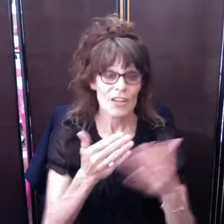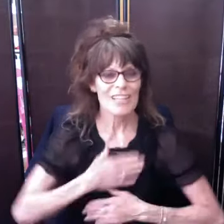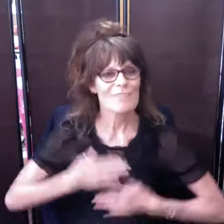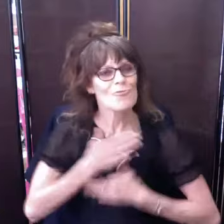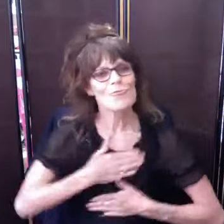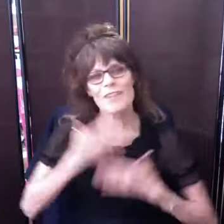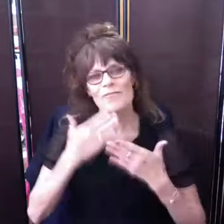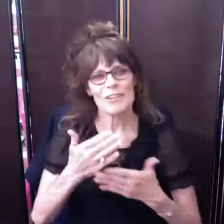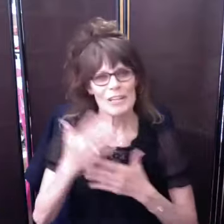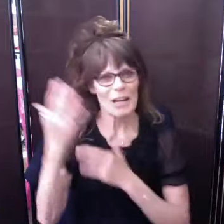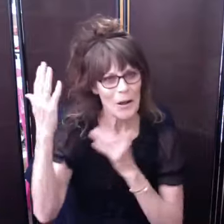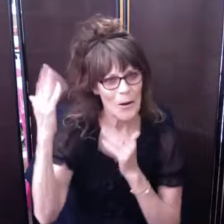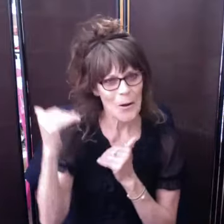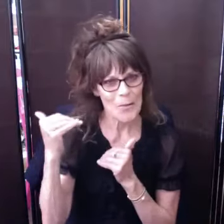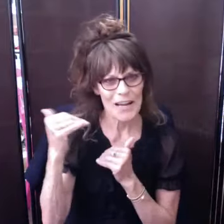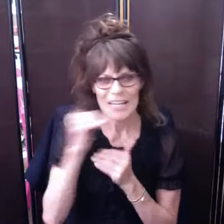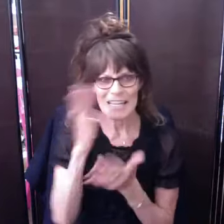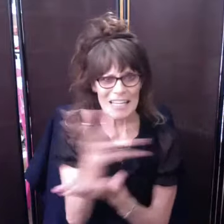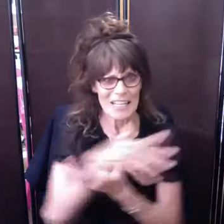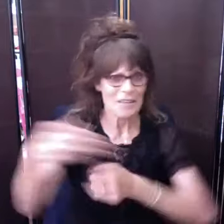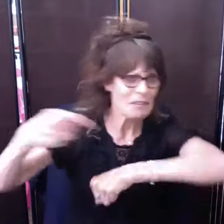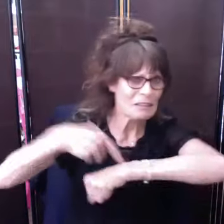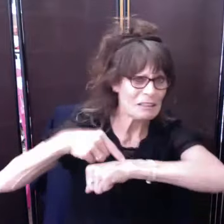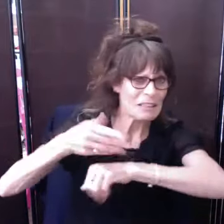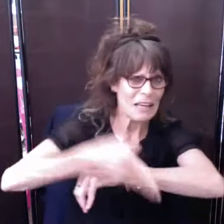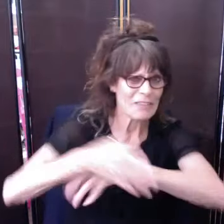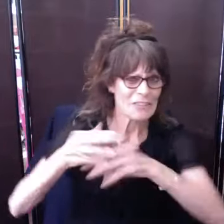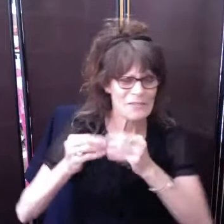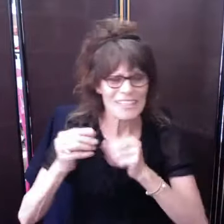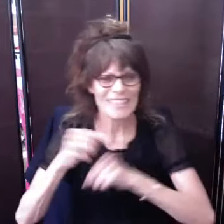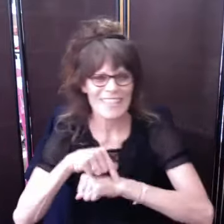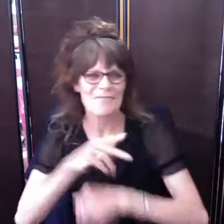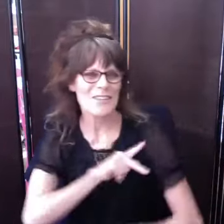eat up the almost after meeting time. And Carl, thank you again for the invitation. Thank you.